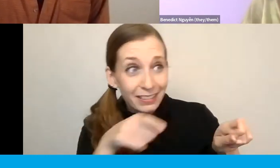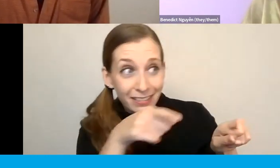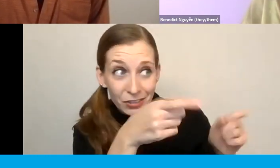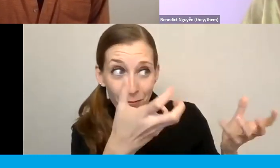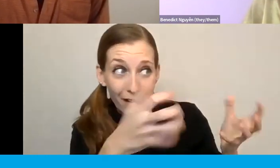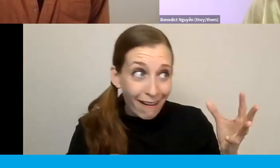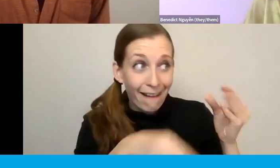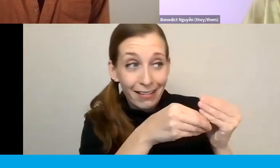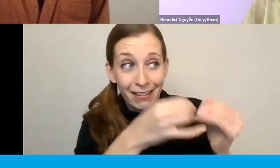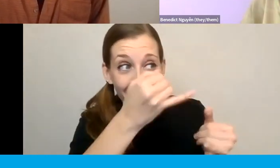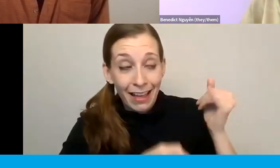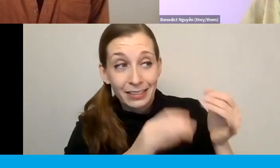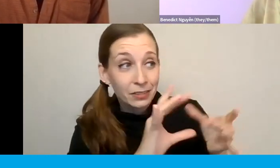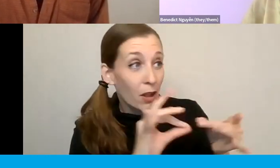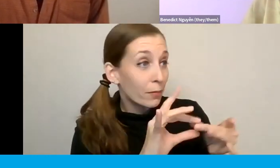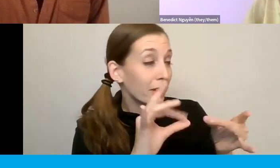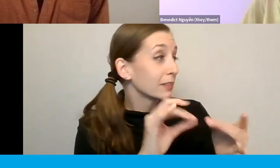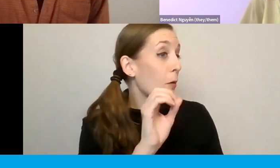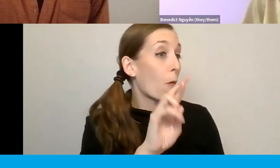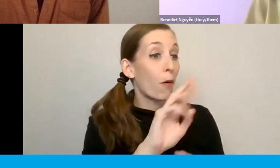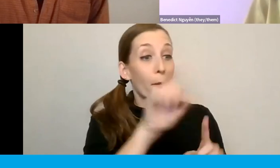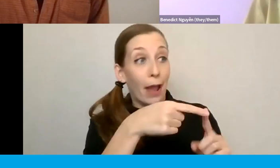work, about what else you're working on